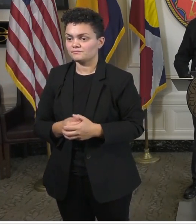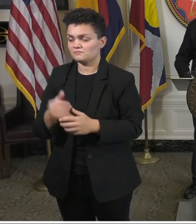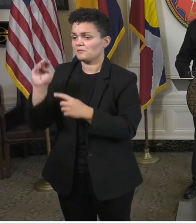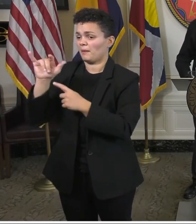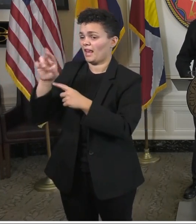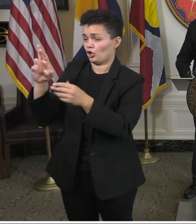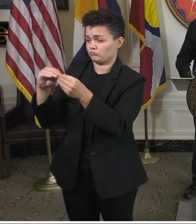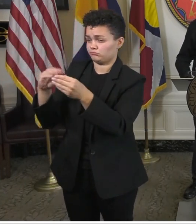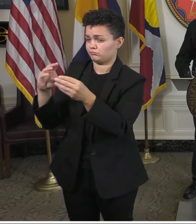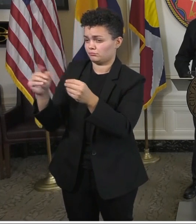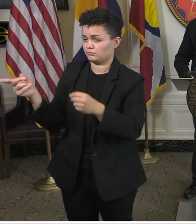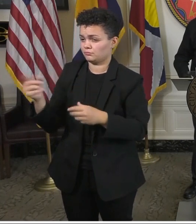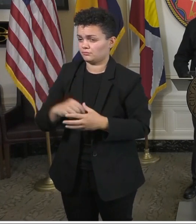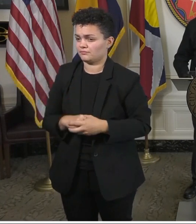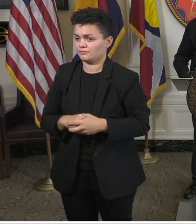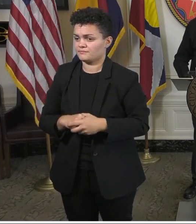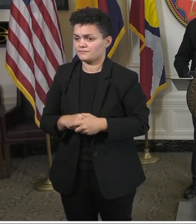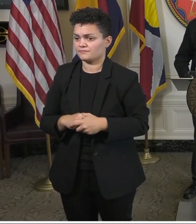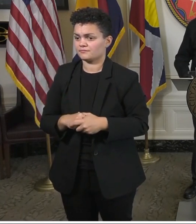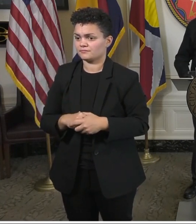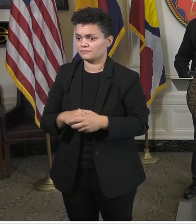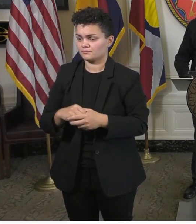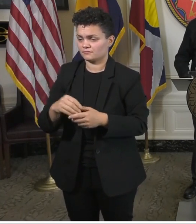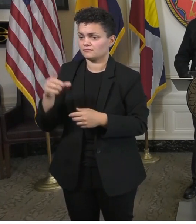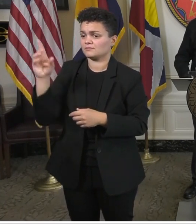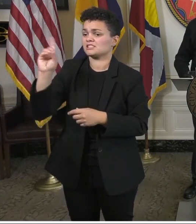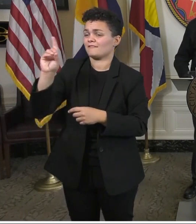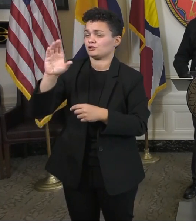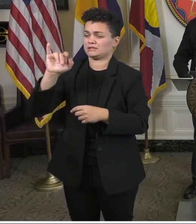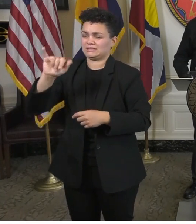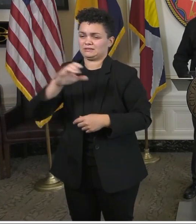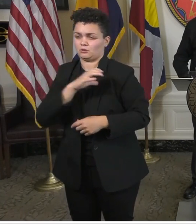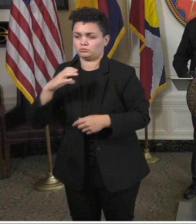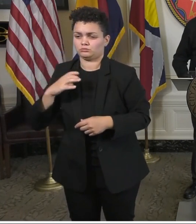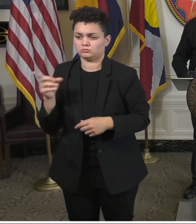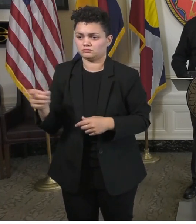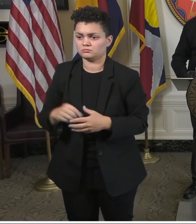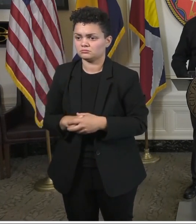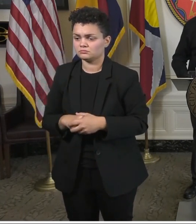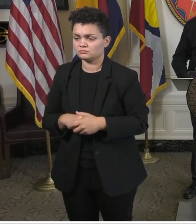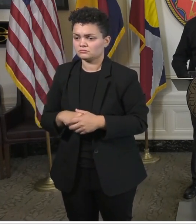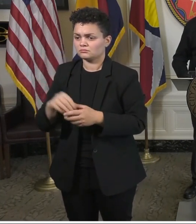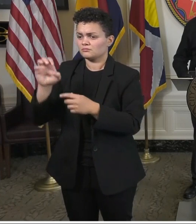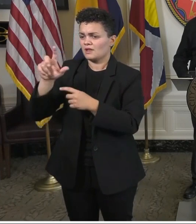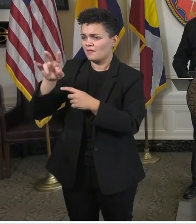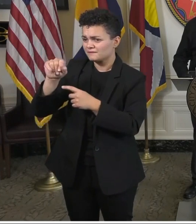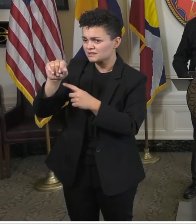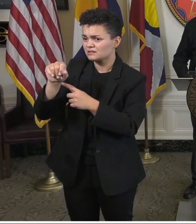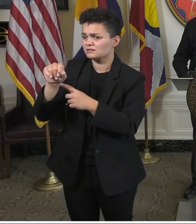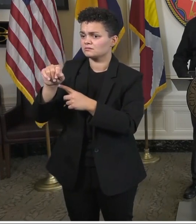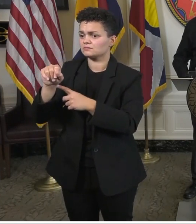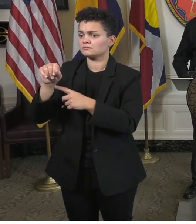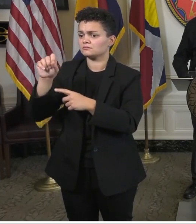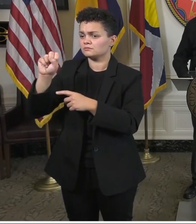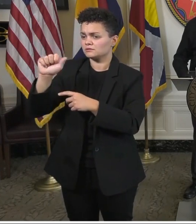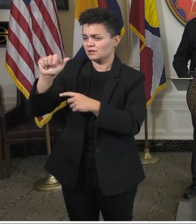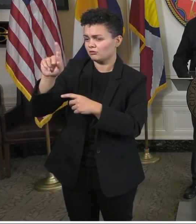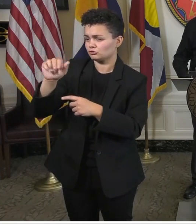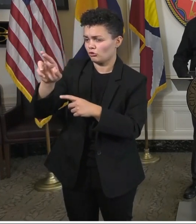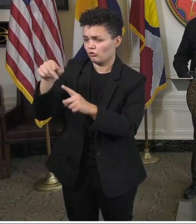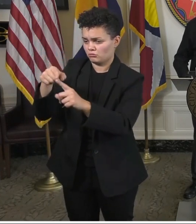and Denver resident Albus Brooks, along with the mayor's chief of staff, Alan Salazar. This is to ensure we have both community and governmental representation